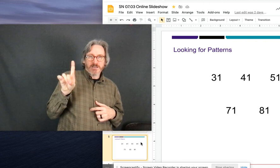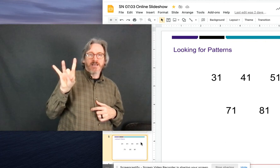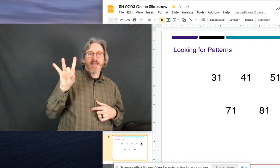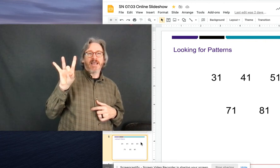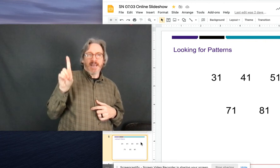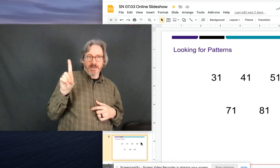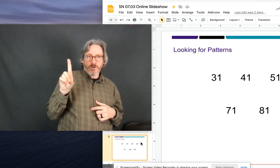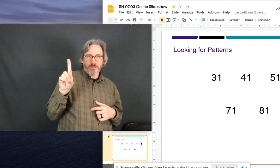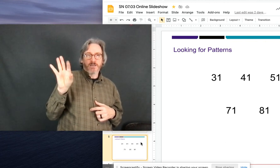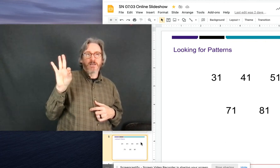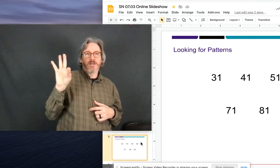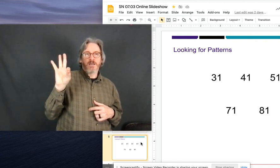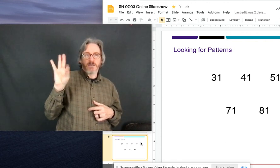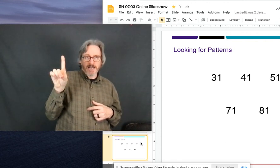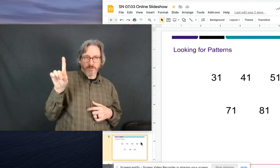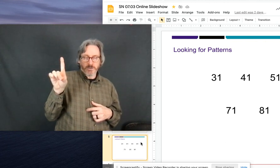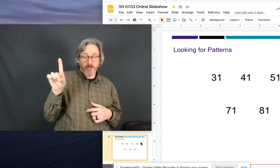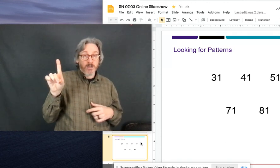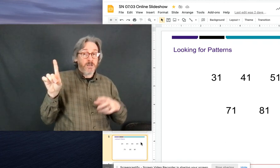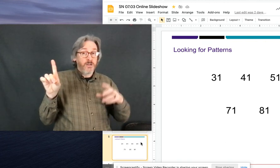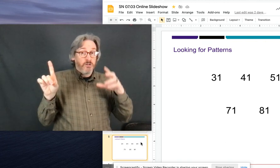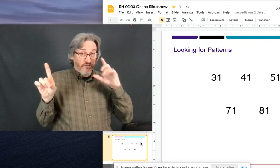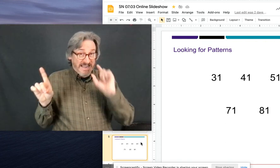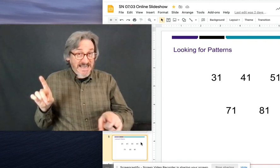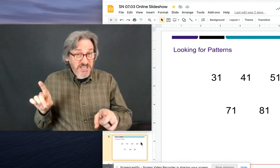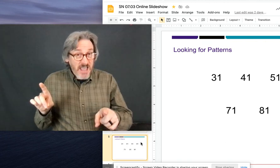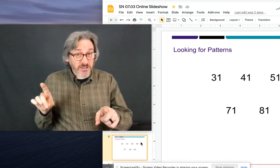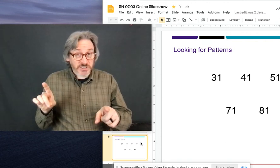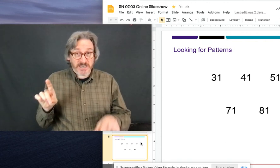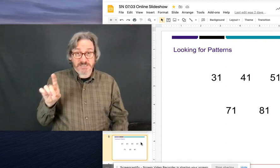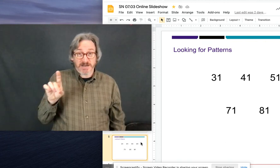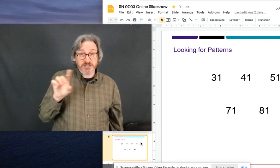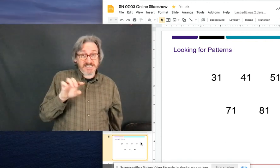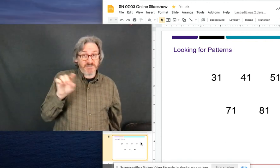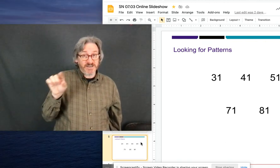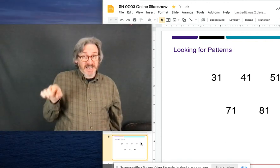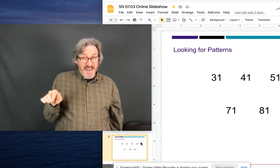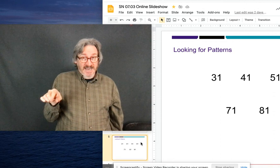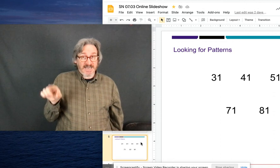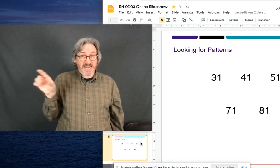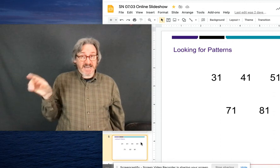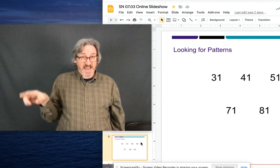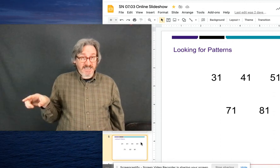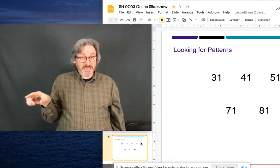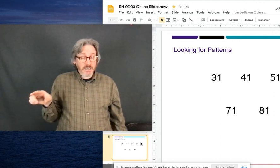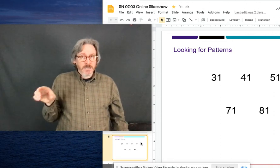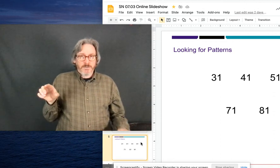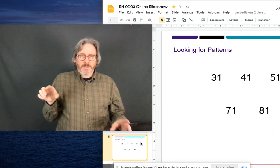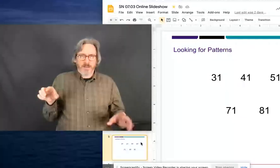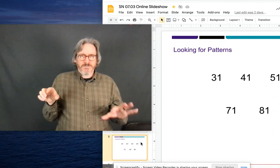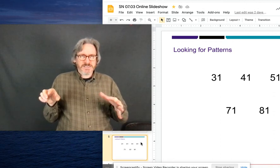71, 81, 91. They get challenging, especially 70 and 80 and